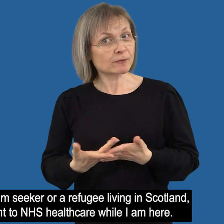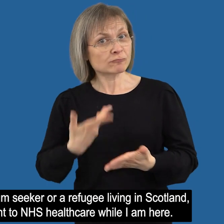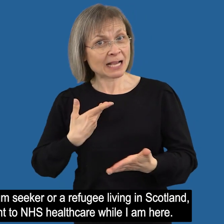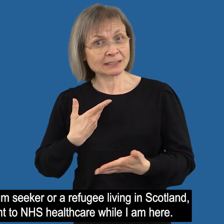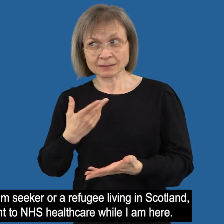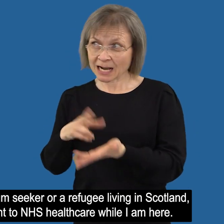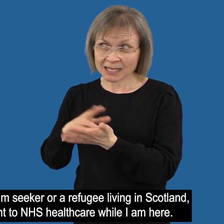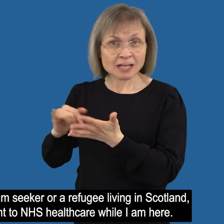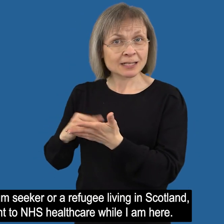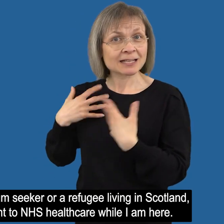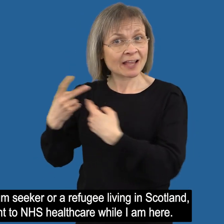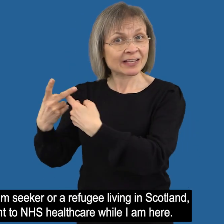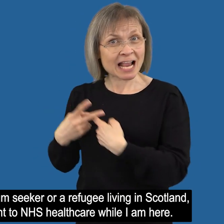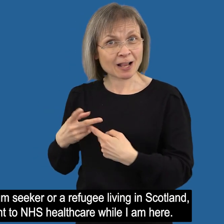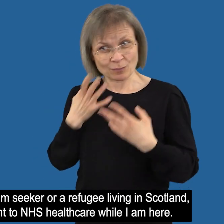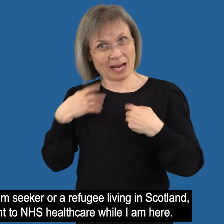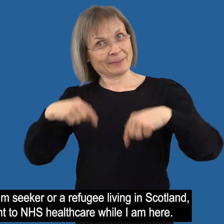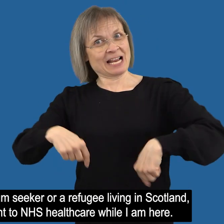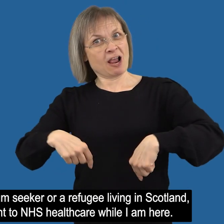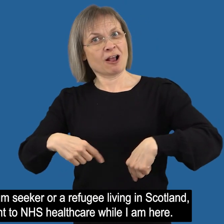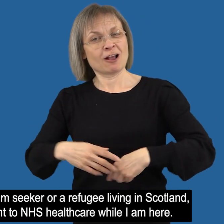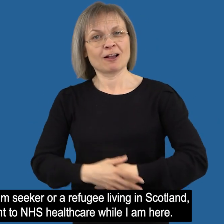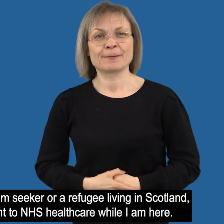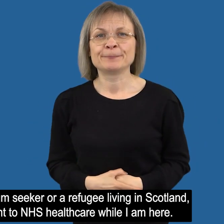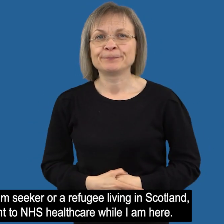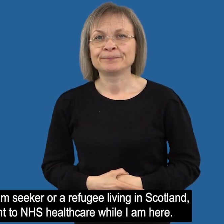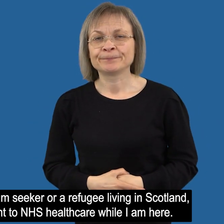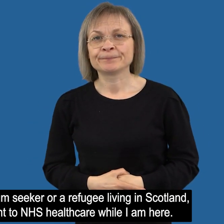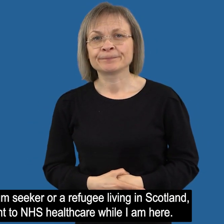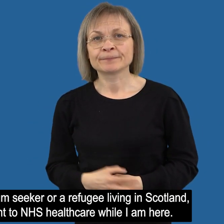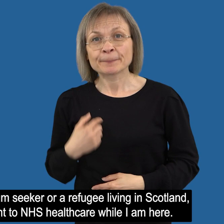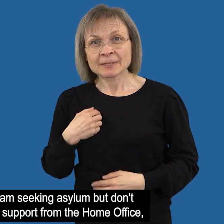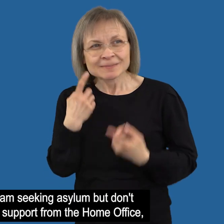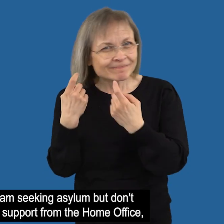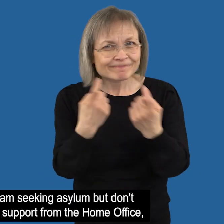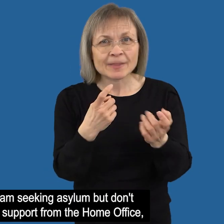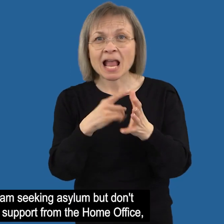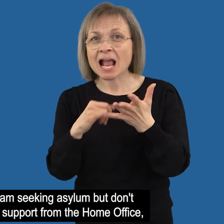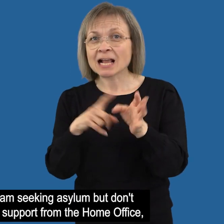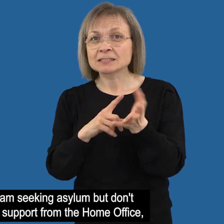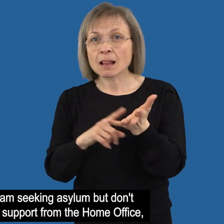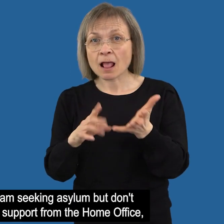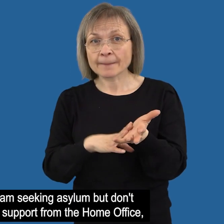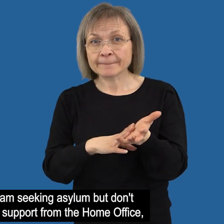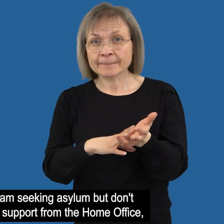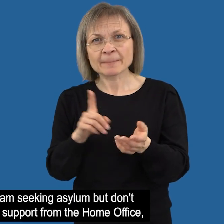healthcare while I am here. If I am seeking asylum but don't receive support from the Home Office, or I have been